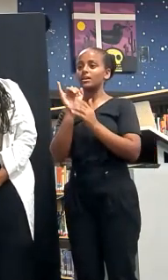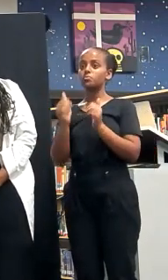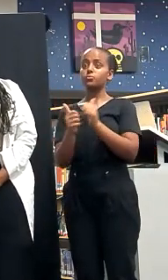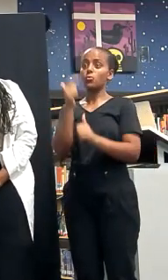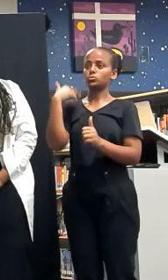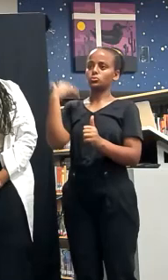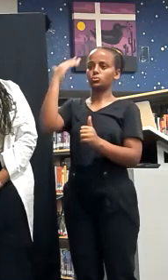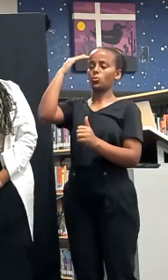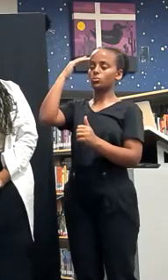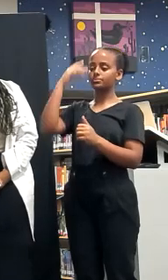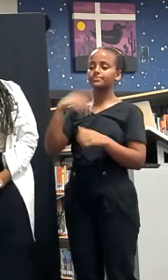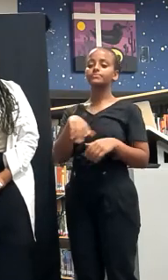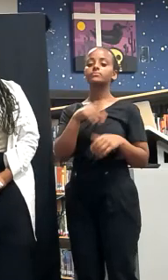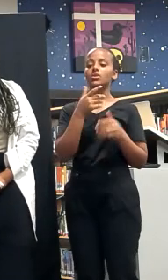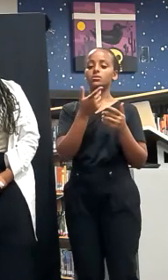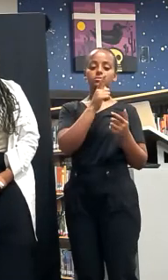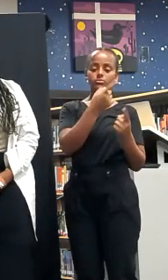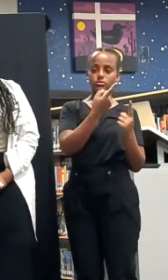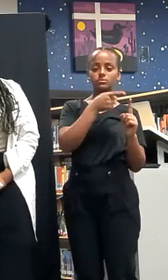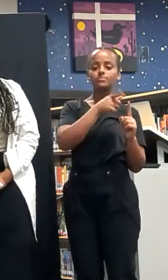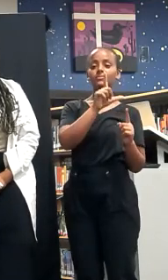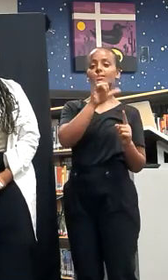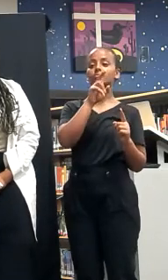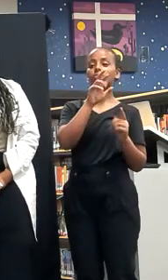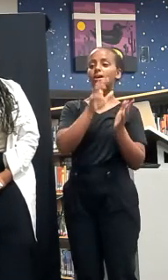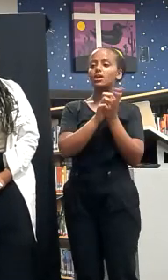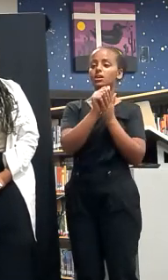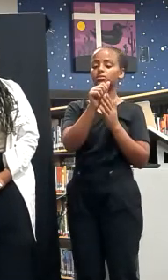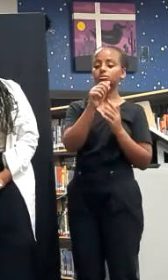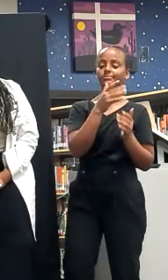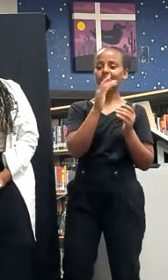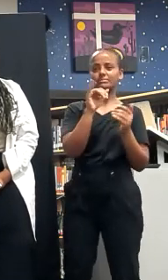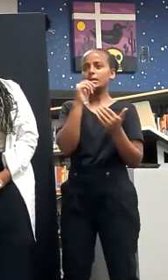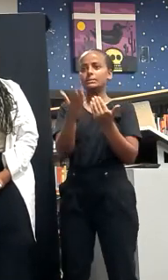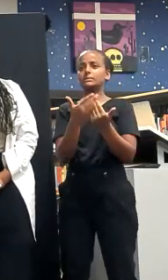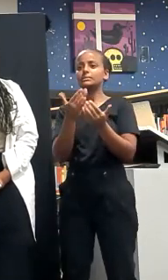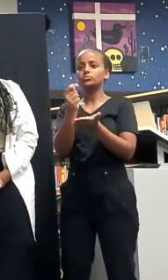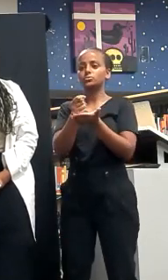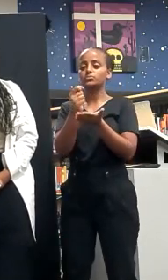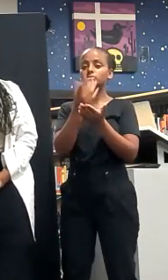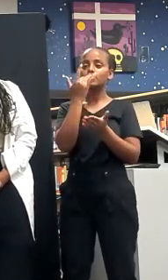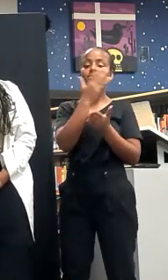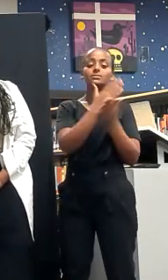Liver and blood cancers were what I focused on.